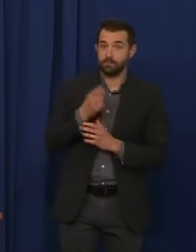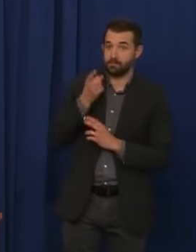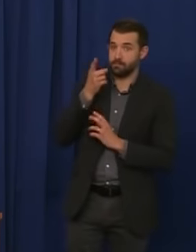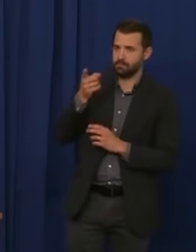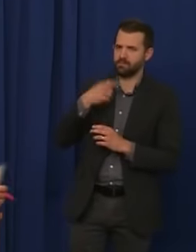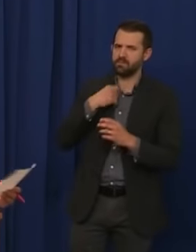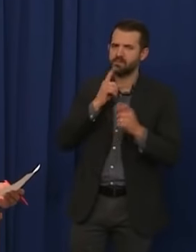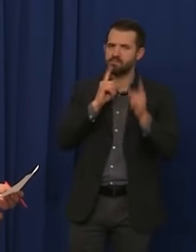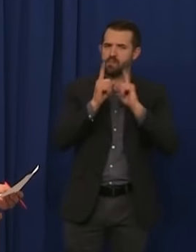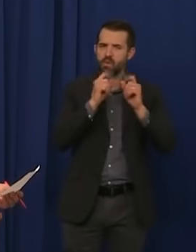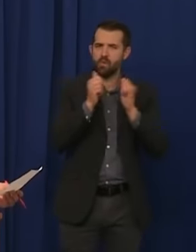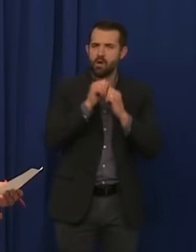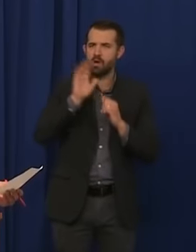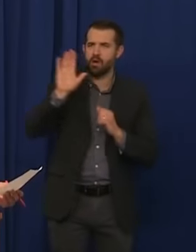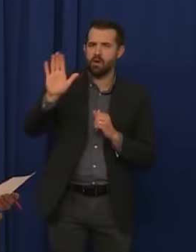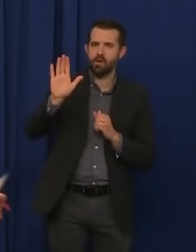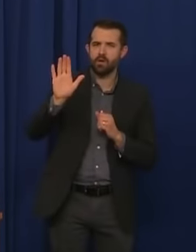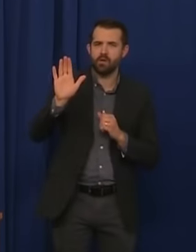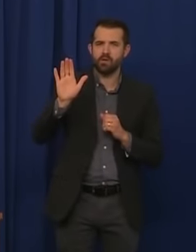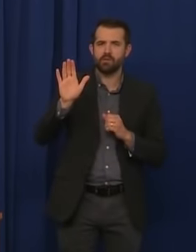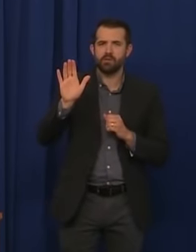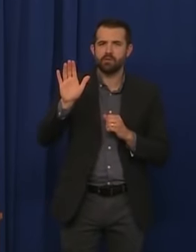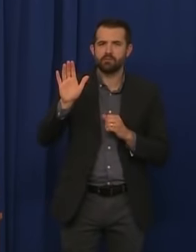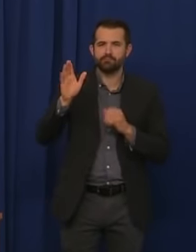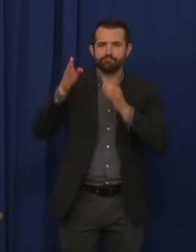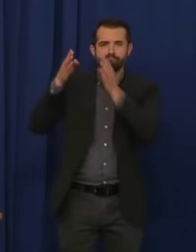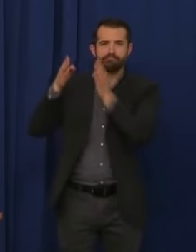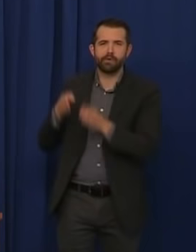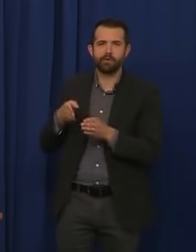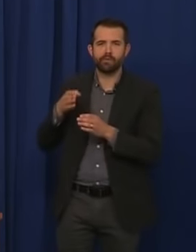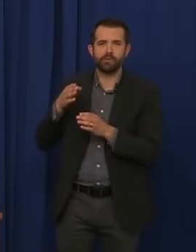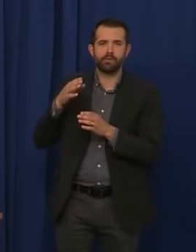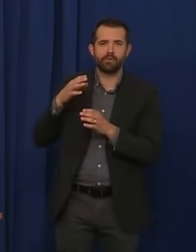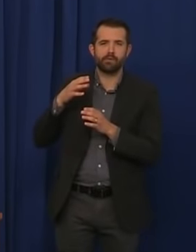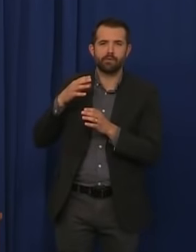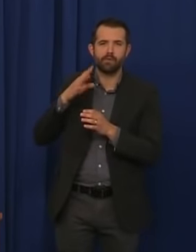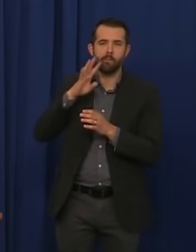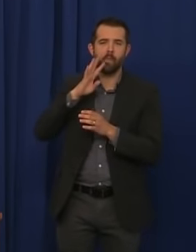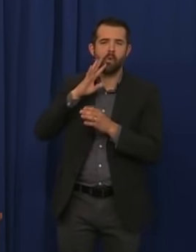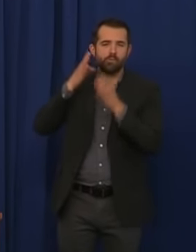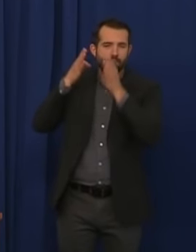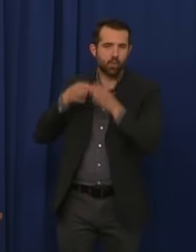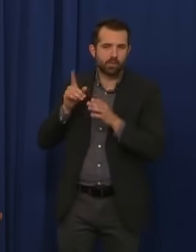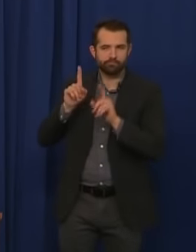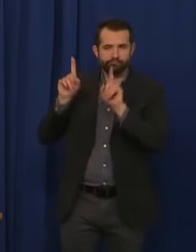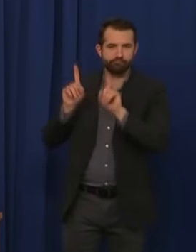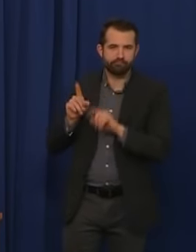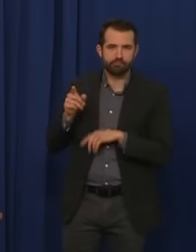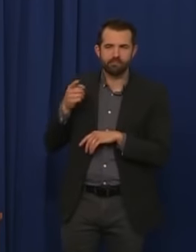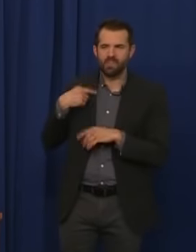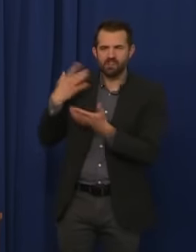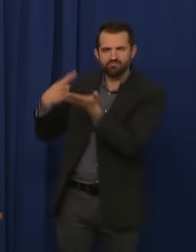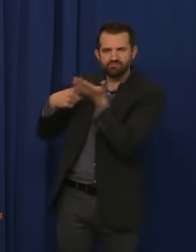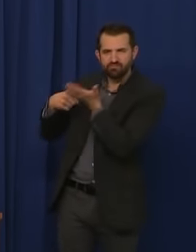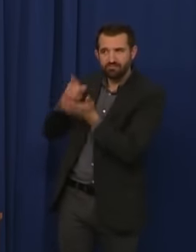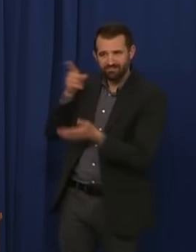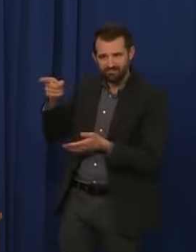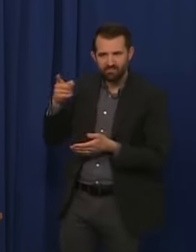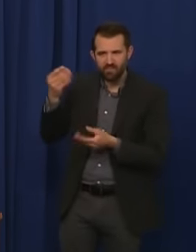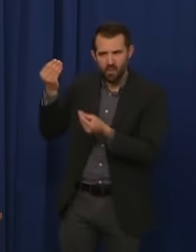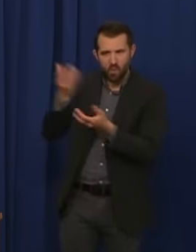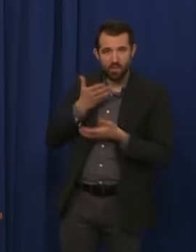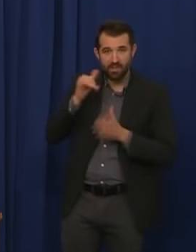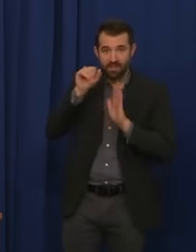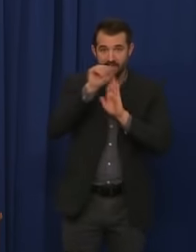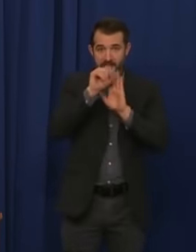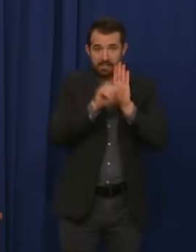spokesperson about releasing town-by-town data of the virus, and they told me that basically the state would have to see a certain